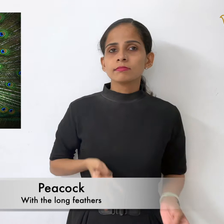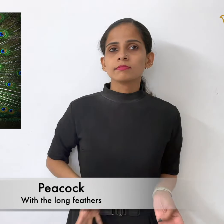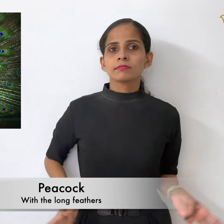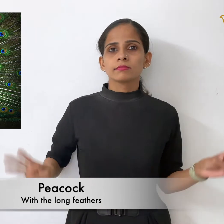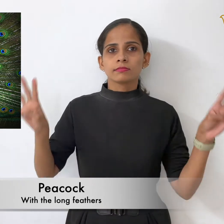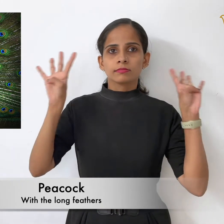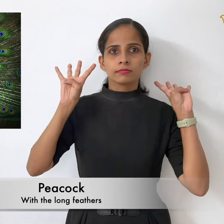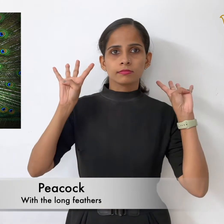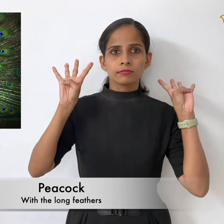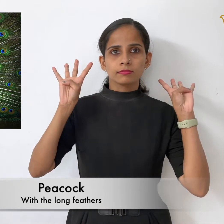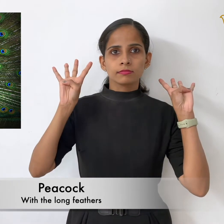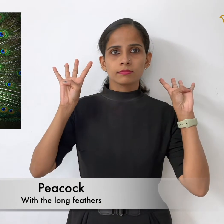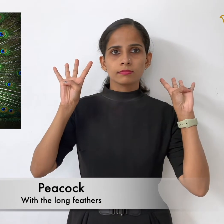Peacock.